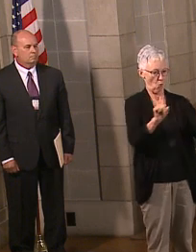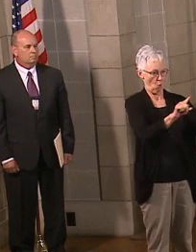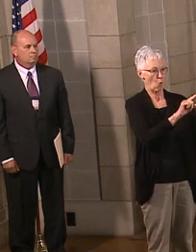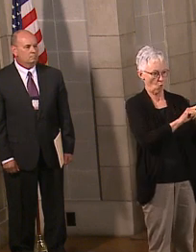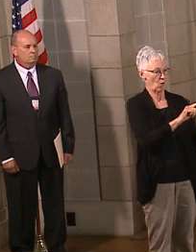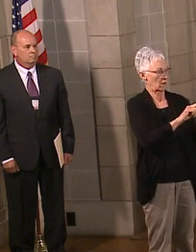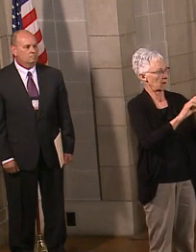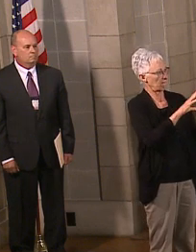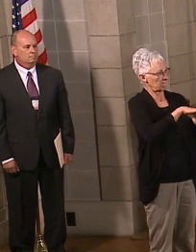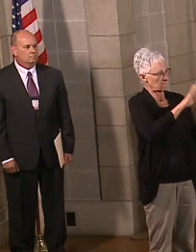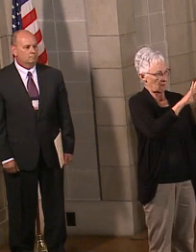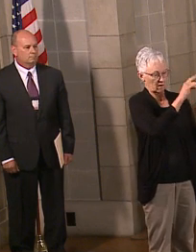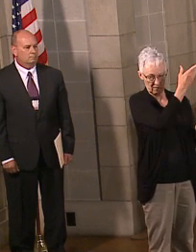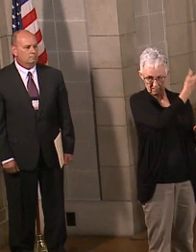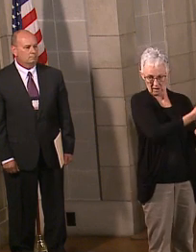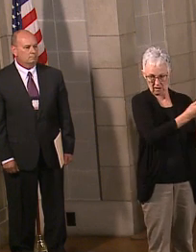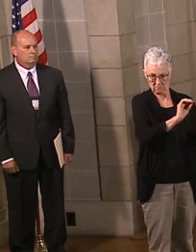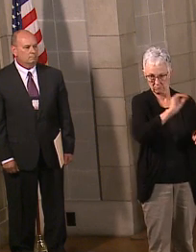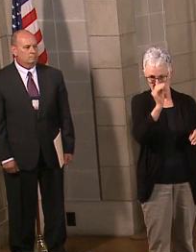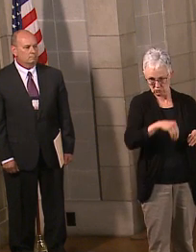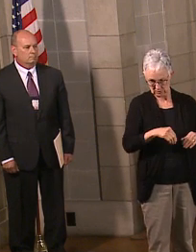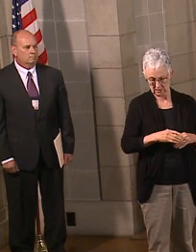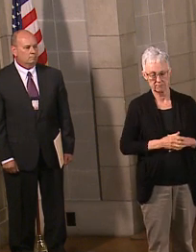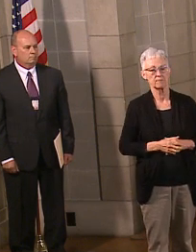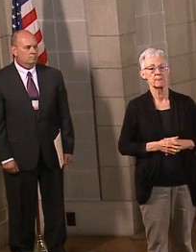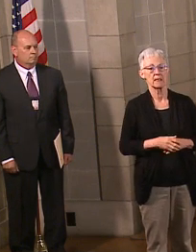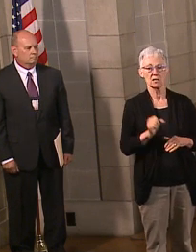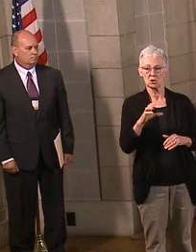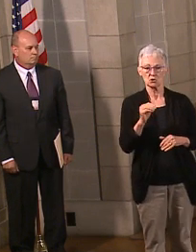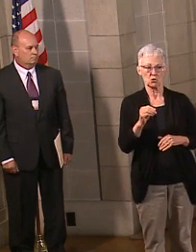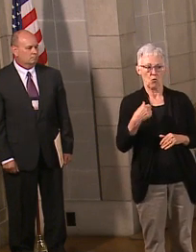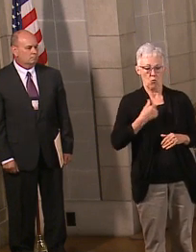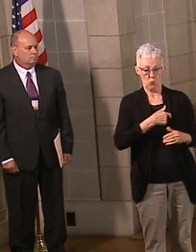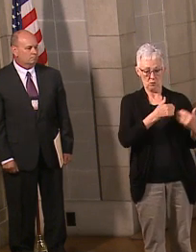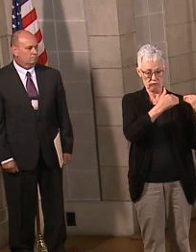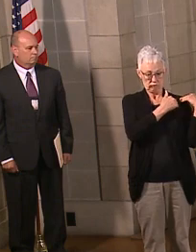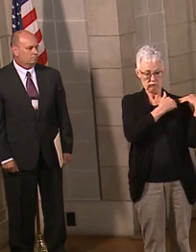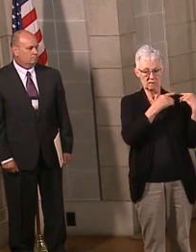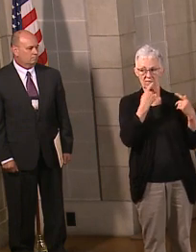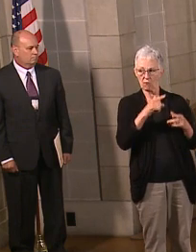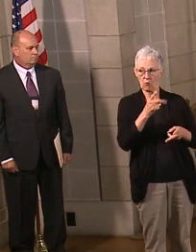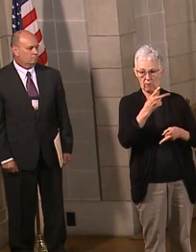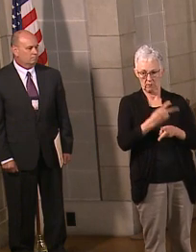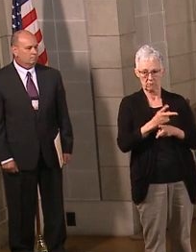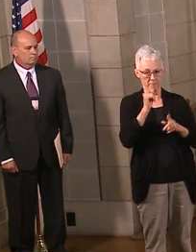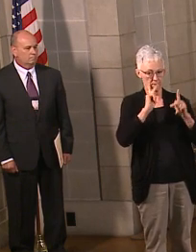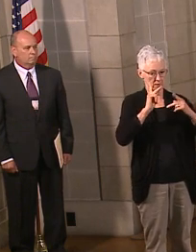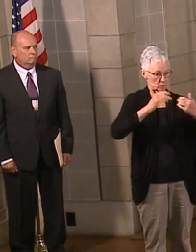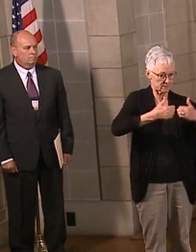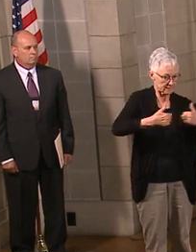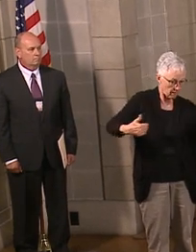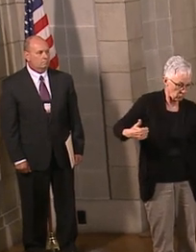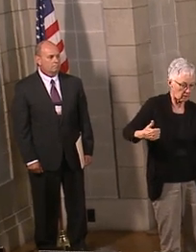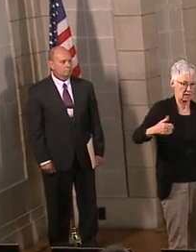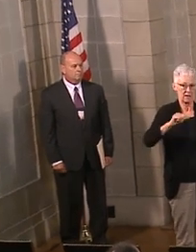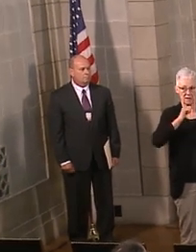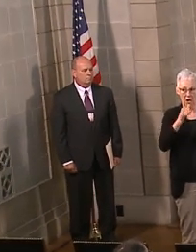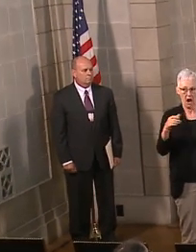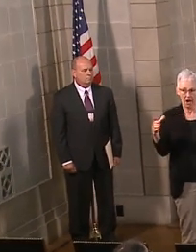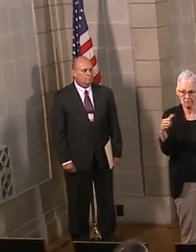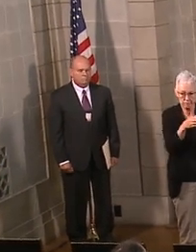calls to do that social distancing, that physical distancing, and you can see that Nebraskans are making progress. So again, we want to continue to focus